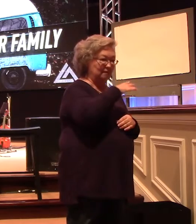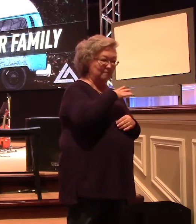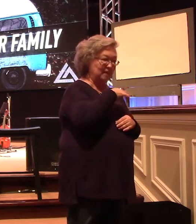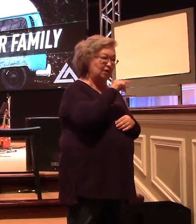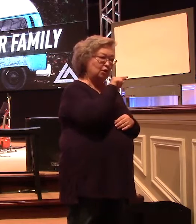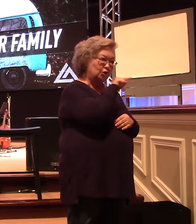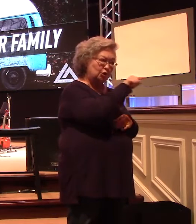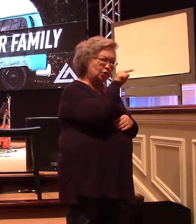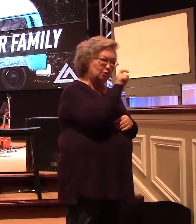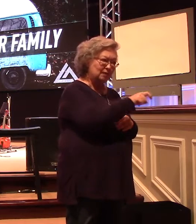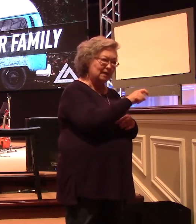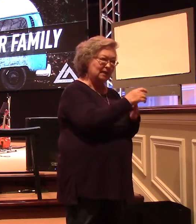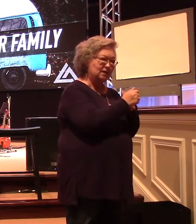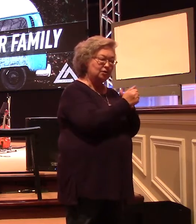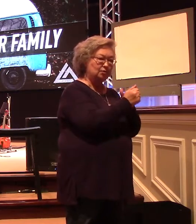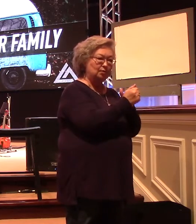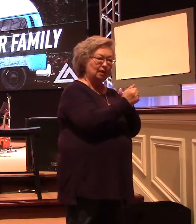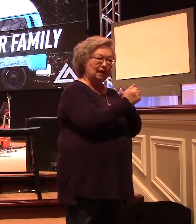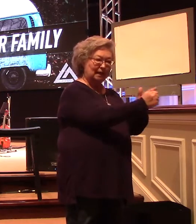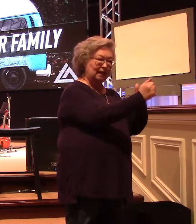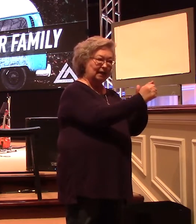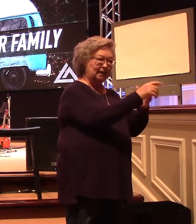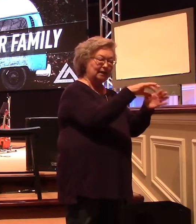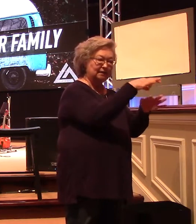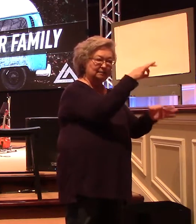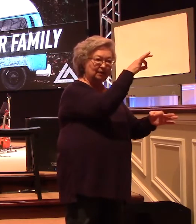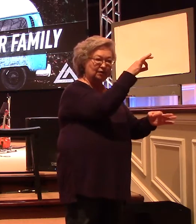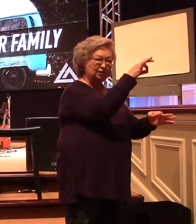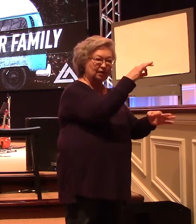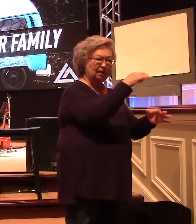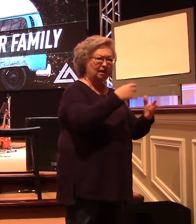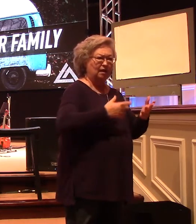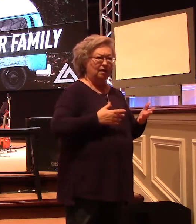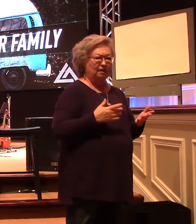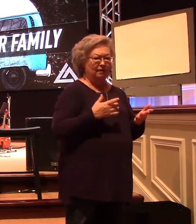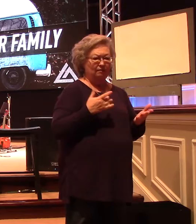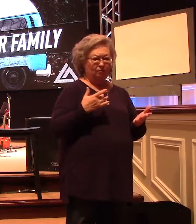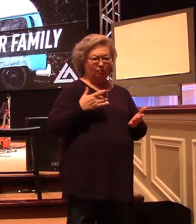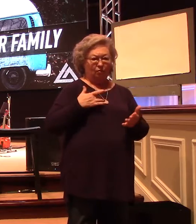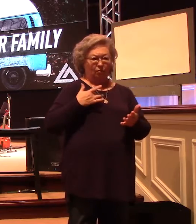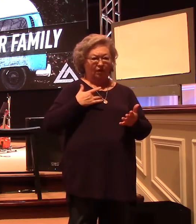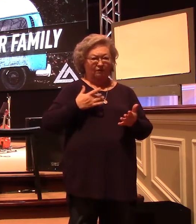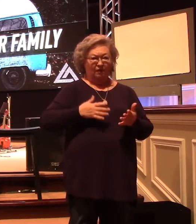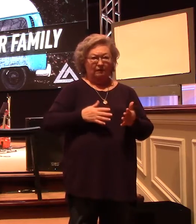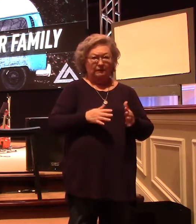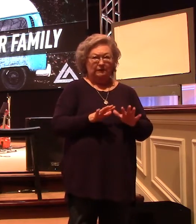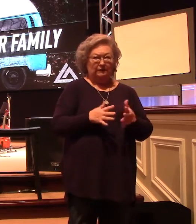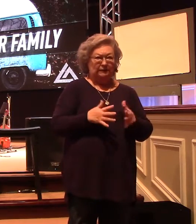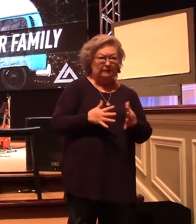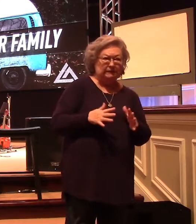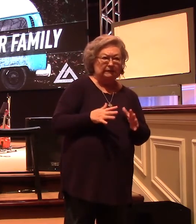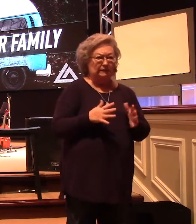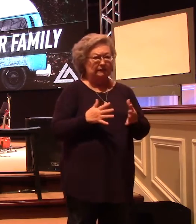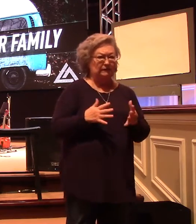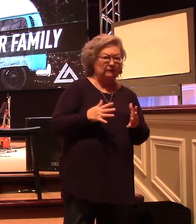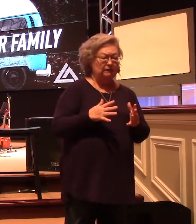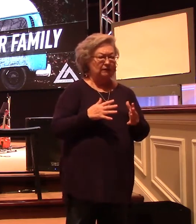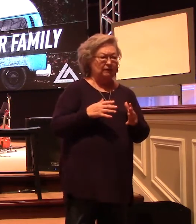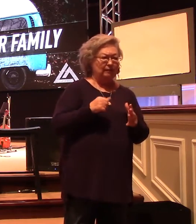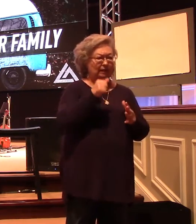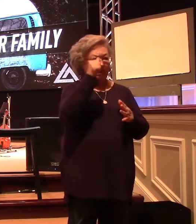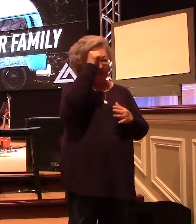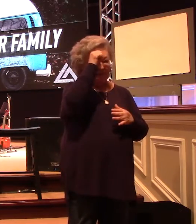spiritually, that creates a lot of anxiety in most of us as men. Most of the men I know do not feel